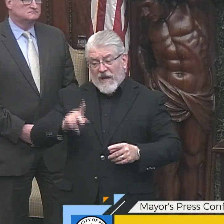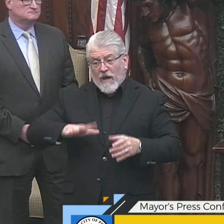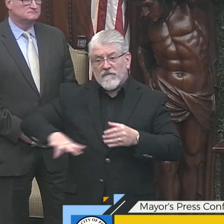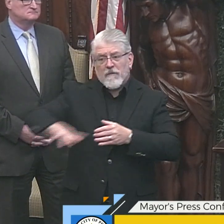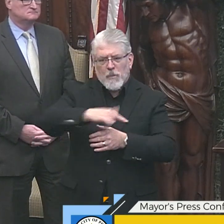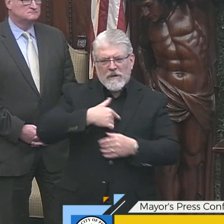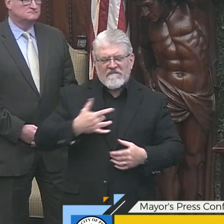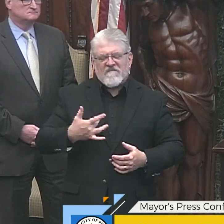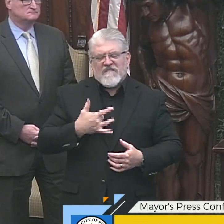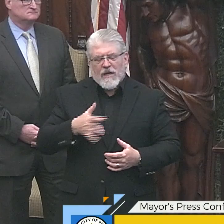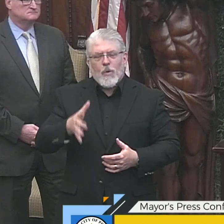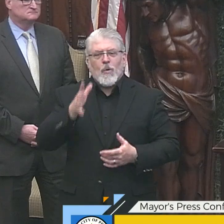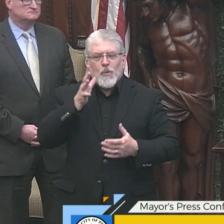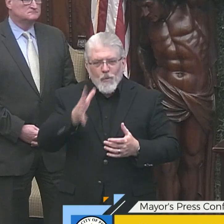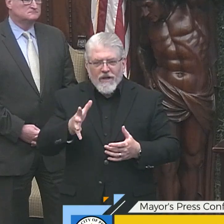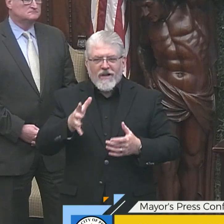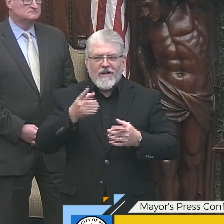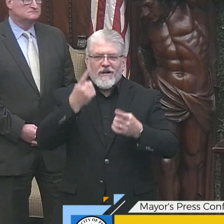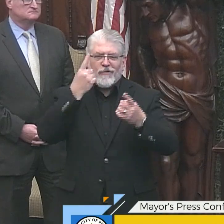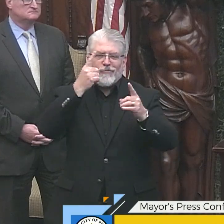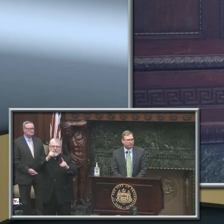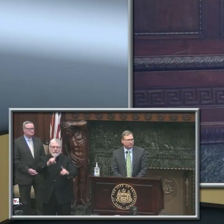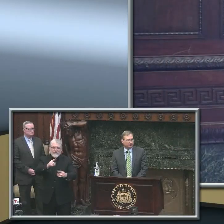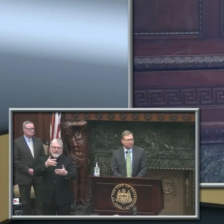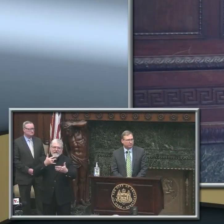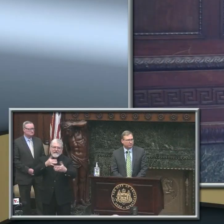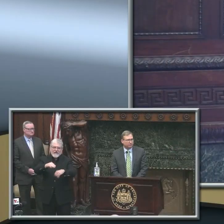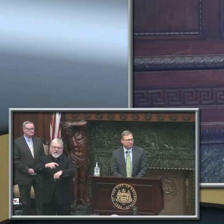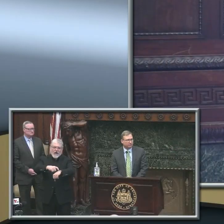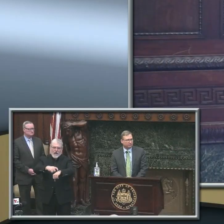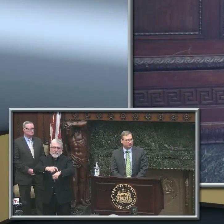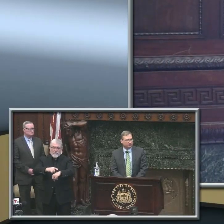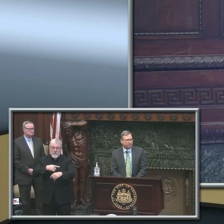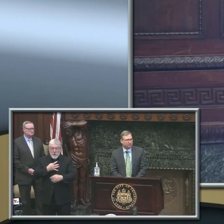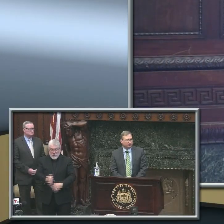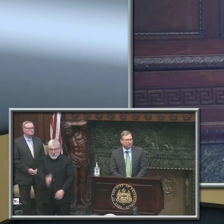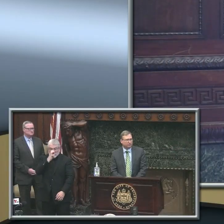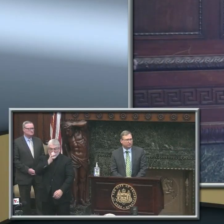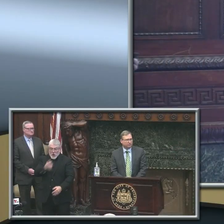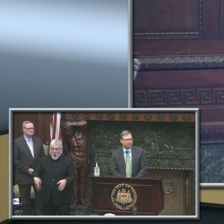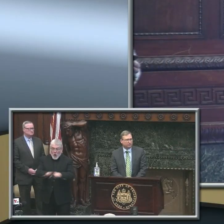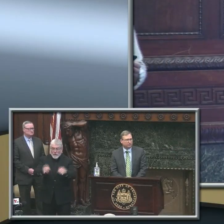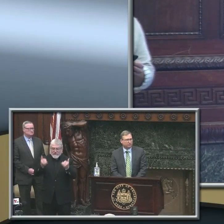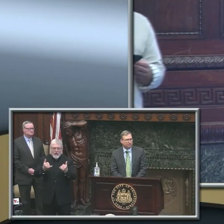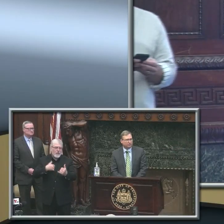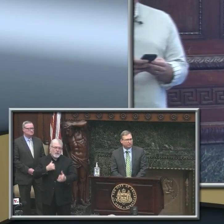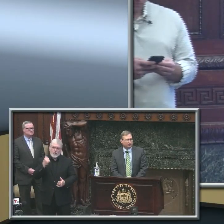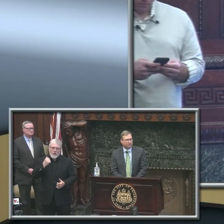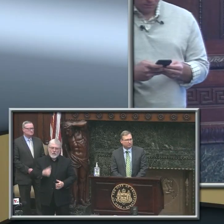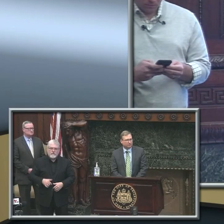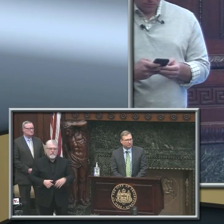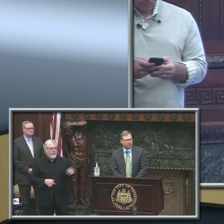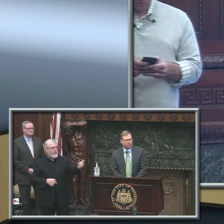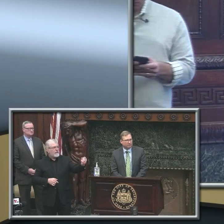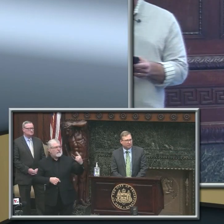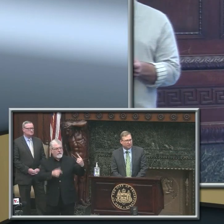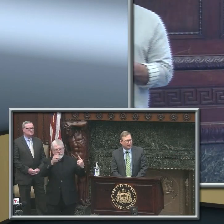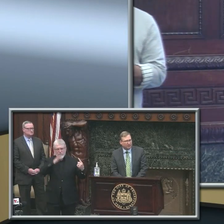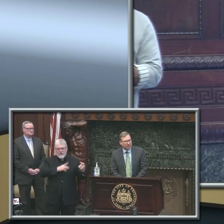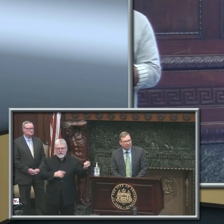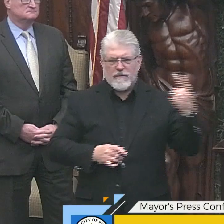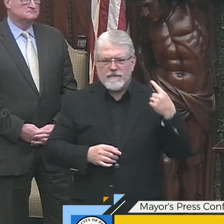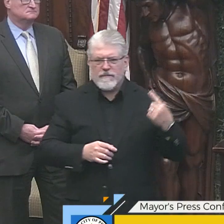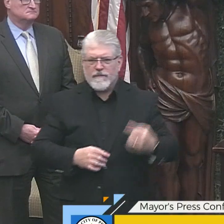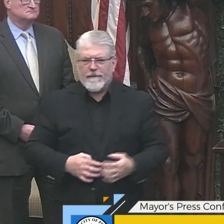For city workers, either if they're full-time, part-time, temporary, seasonal, are they still getting paid if they have to stay home during this